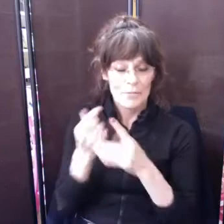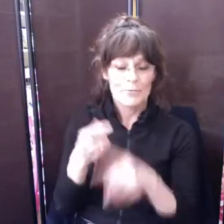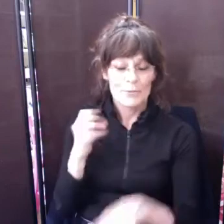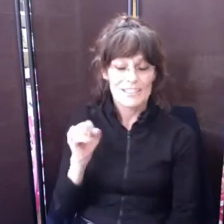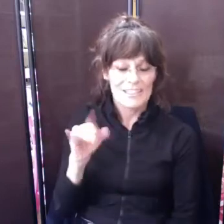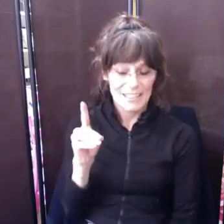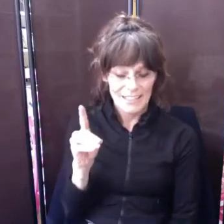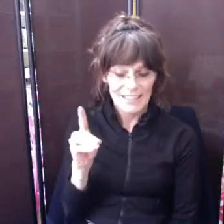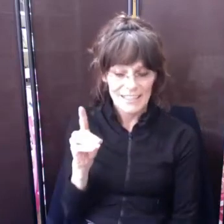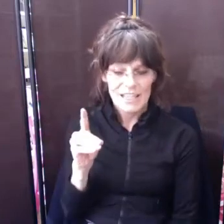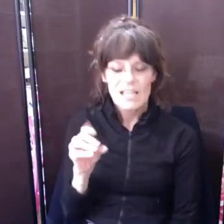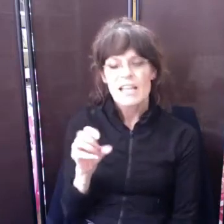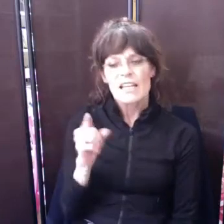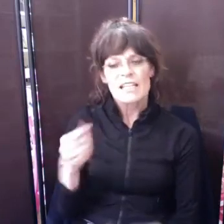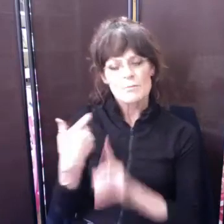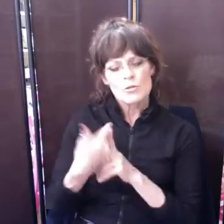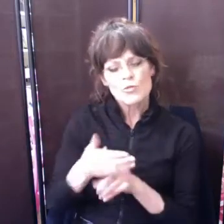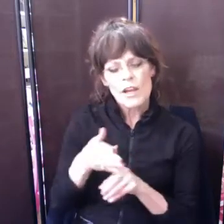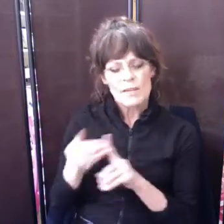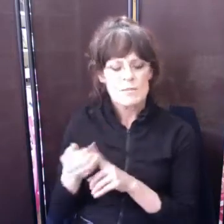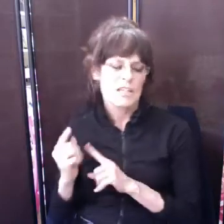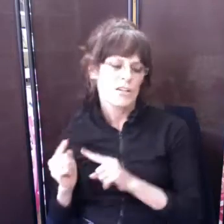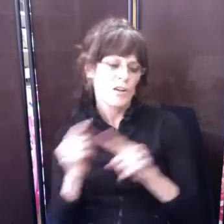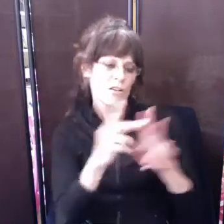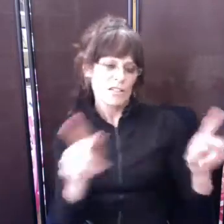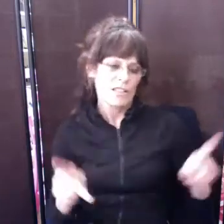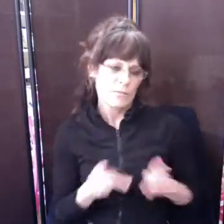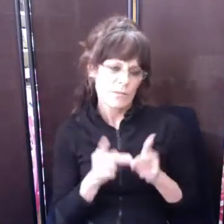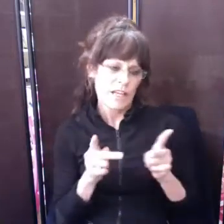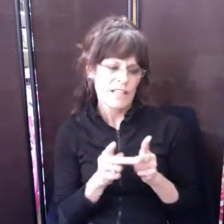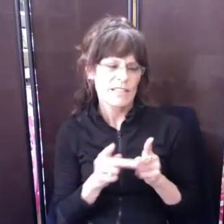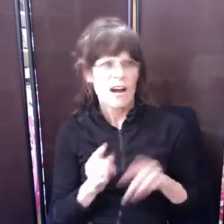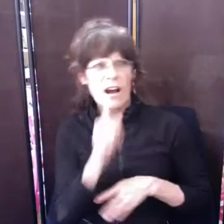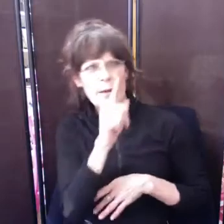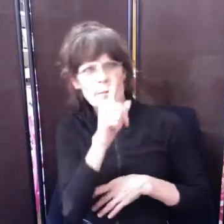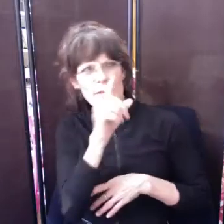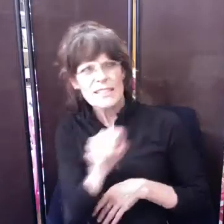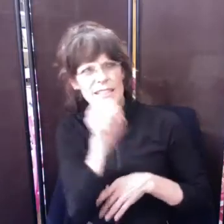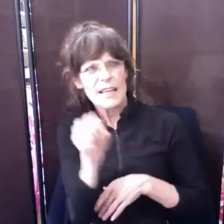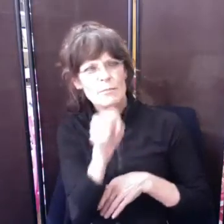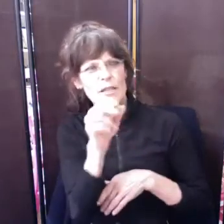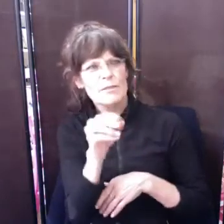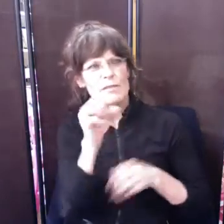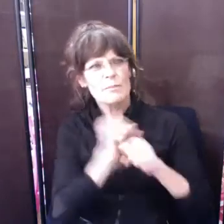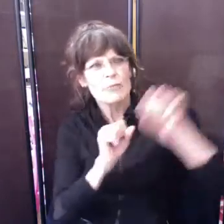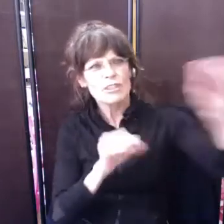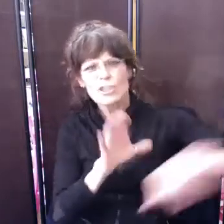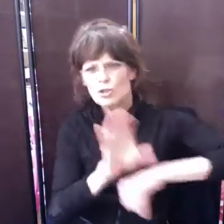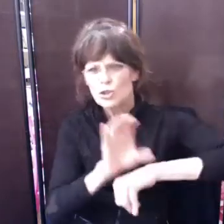And Sid persuaded me to go to this place called the Benneville Pines up in the San Bernardino Mountains. It's a church camp, but it's run by the